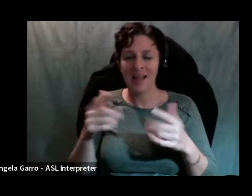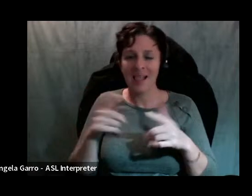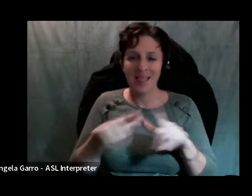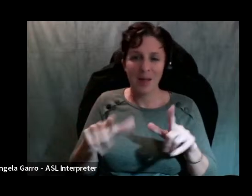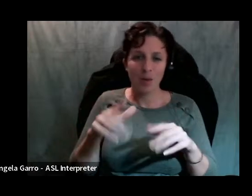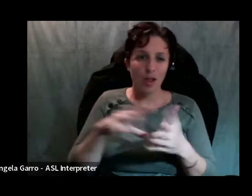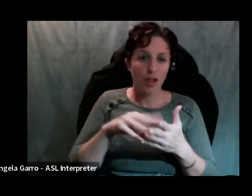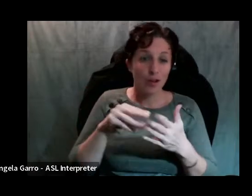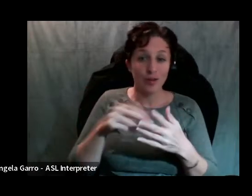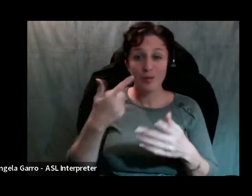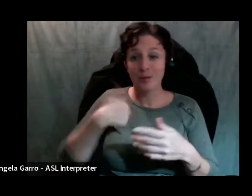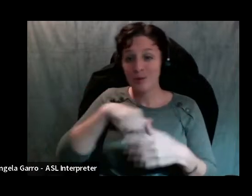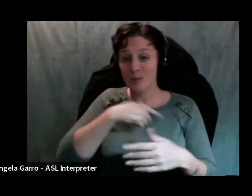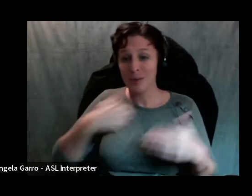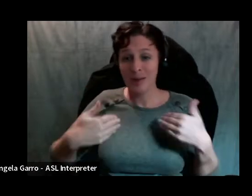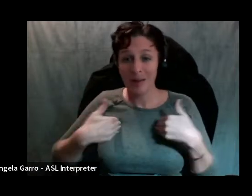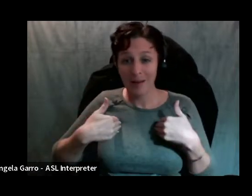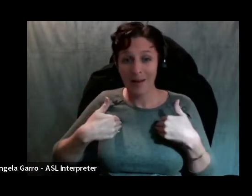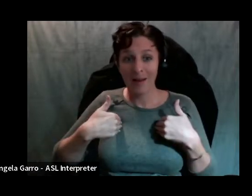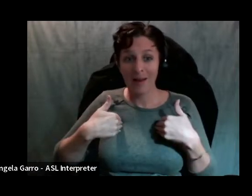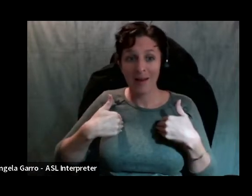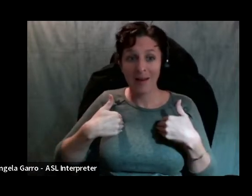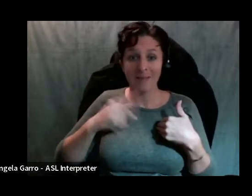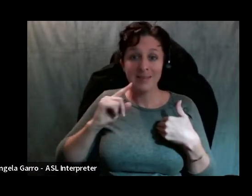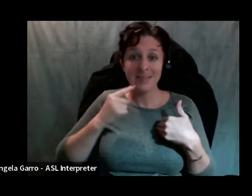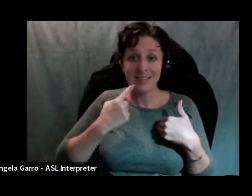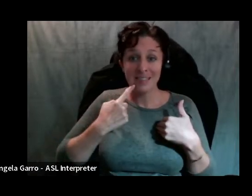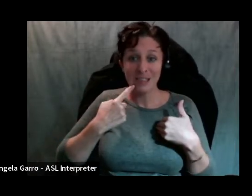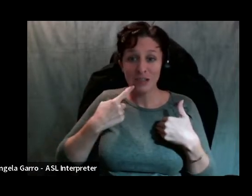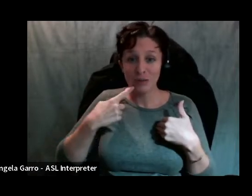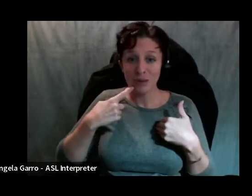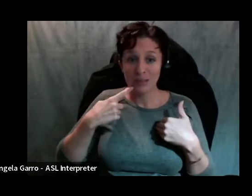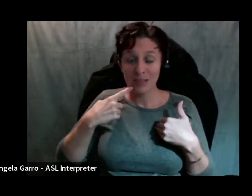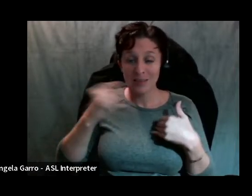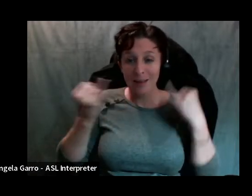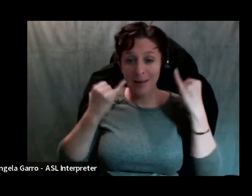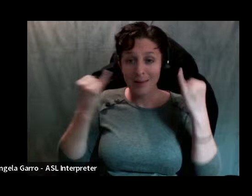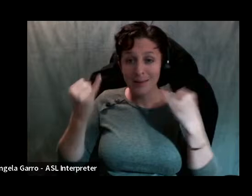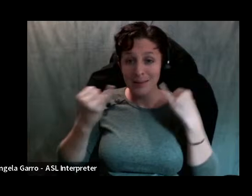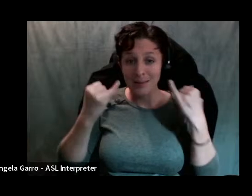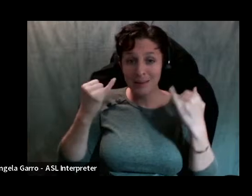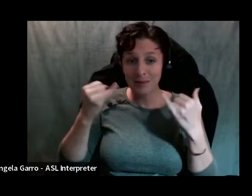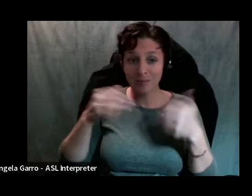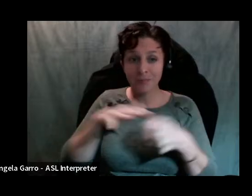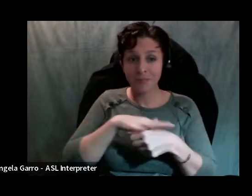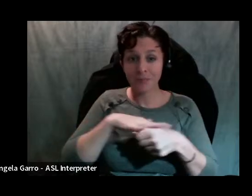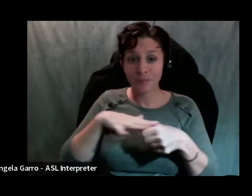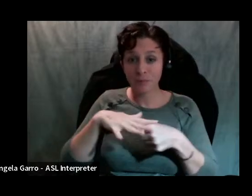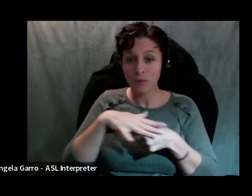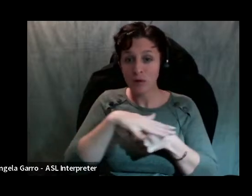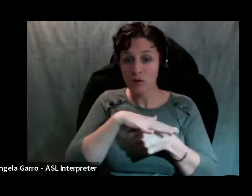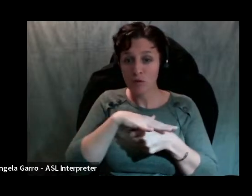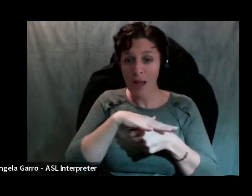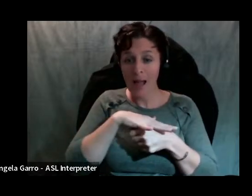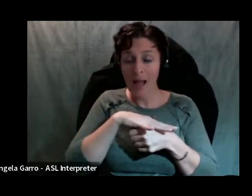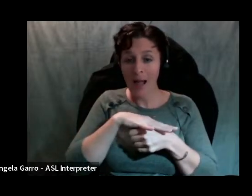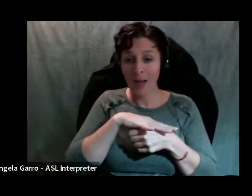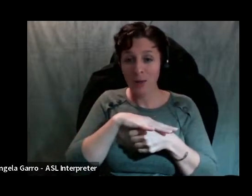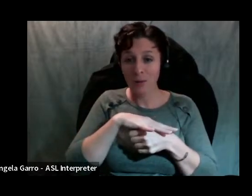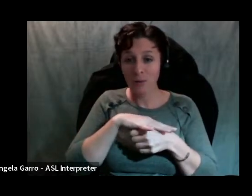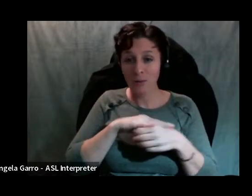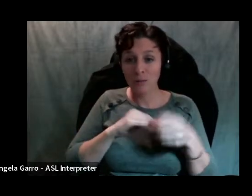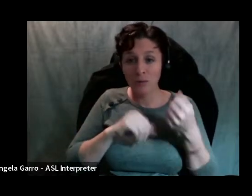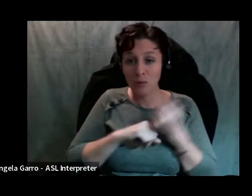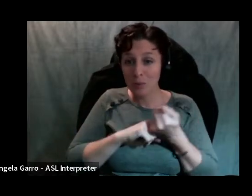We have serious ideas around supporting